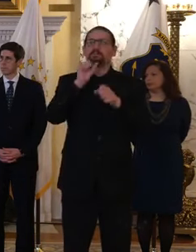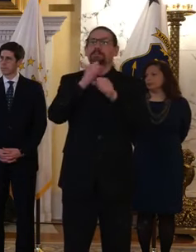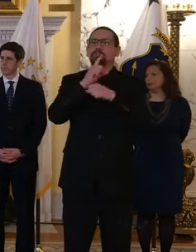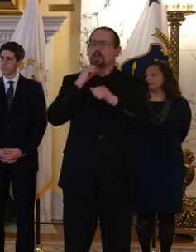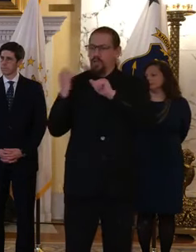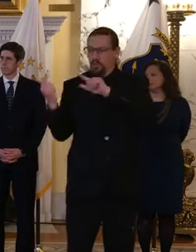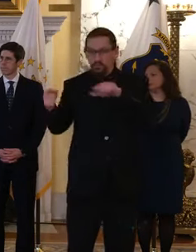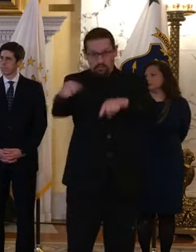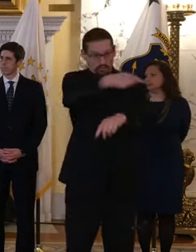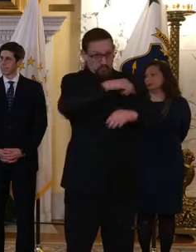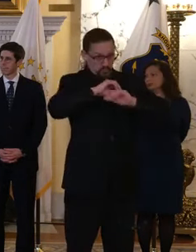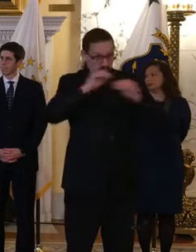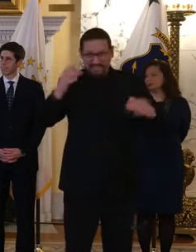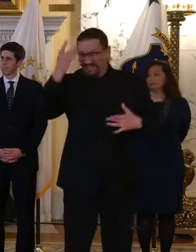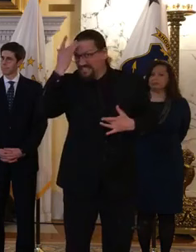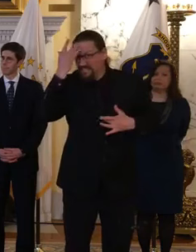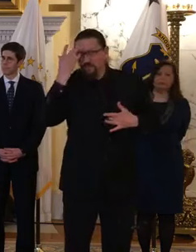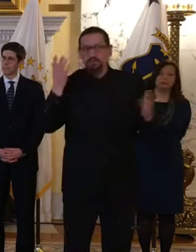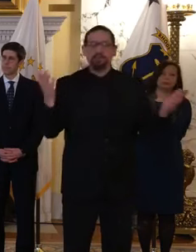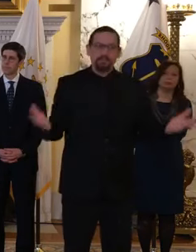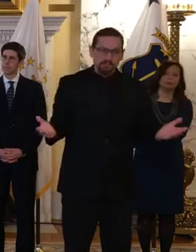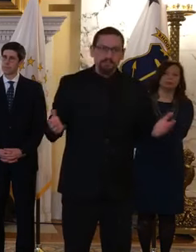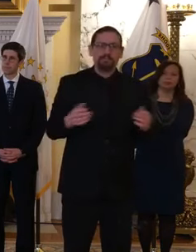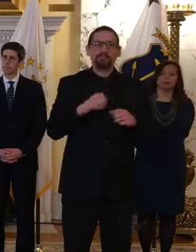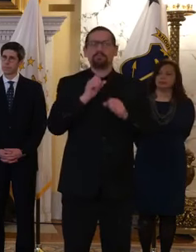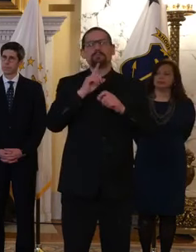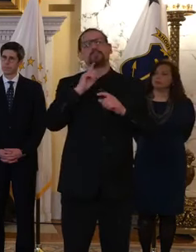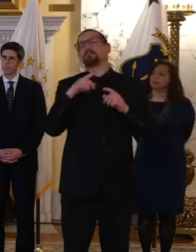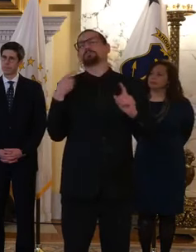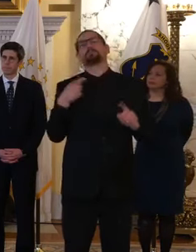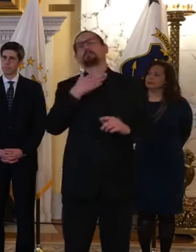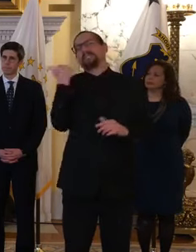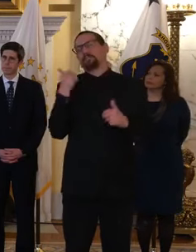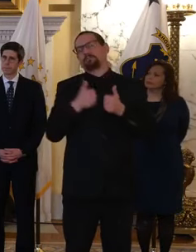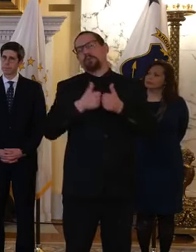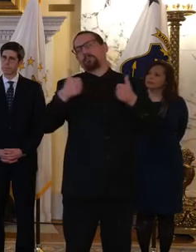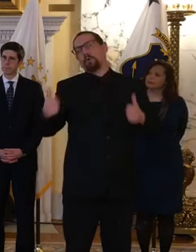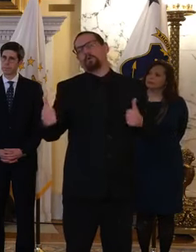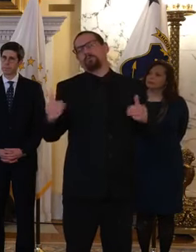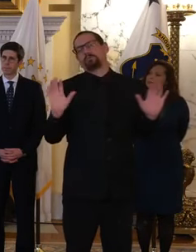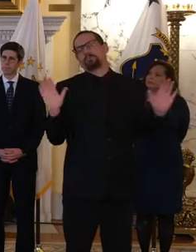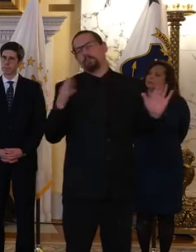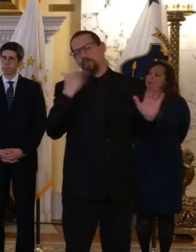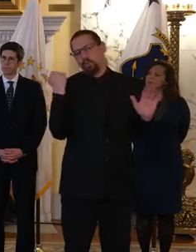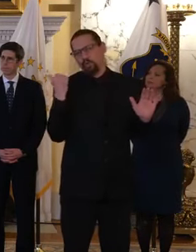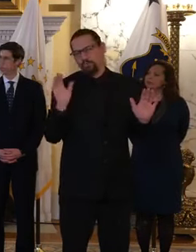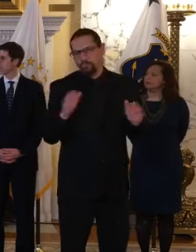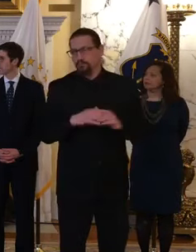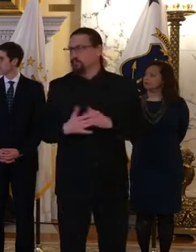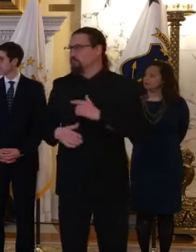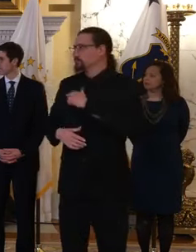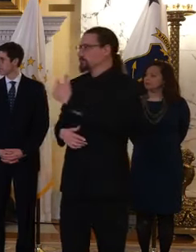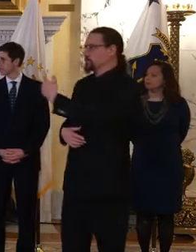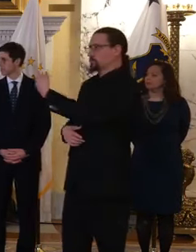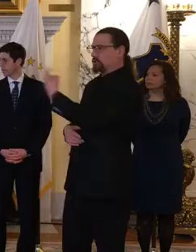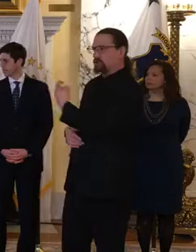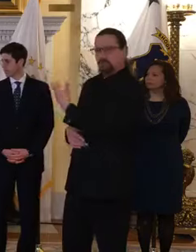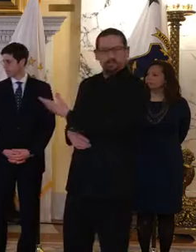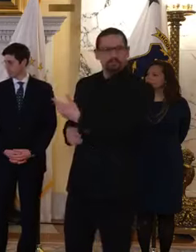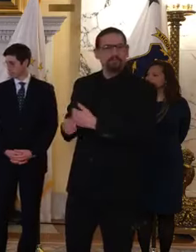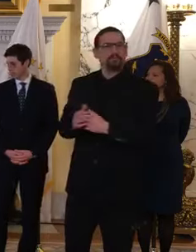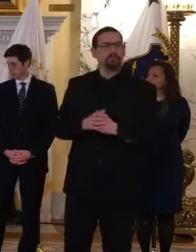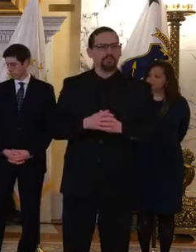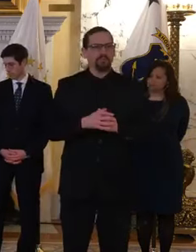meeting. Governor, how many ventilators does the state have to help hospitals if the need arises?